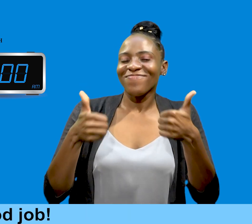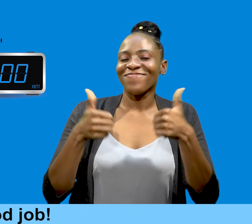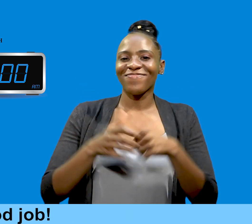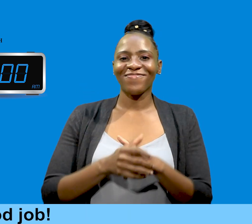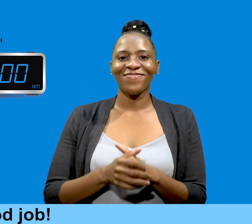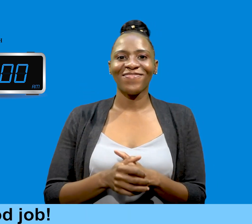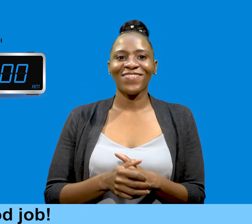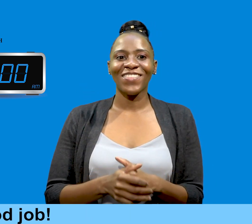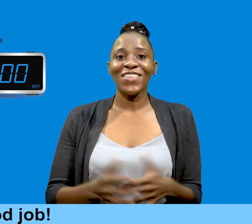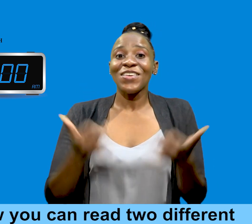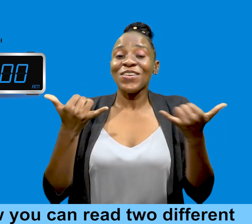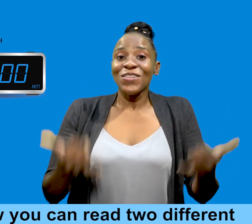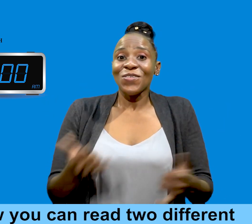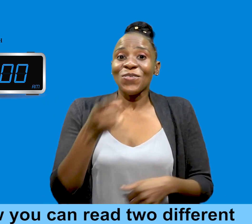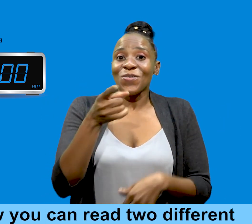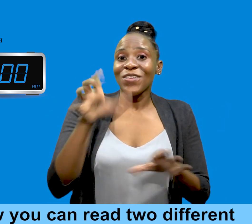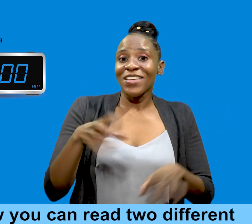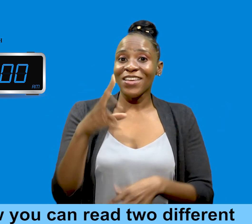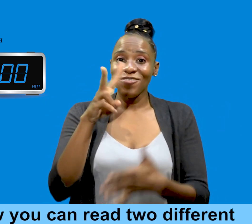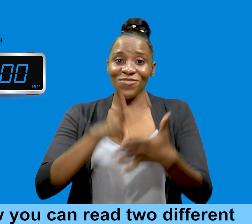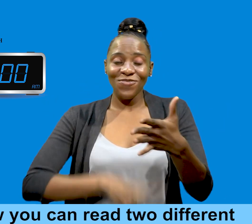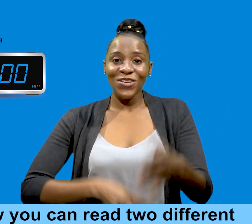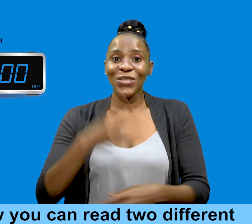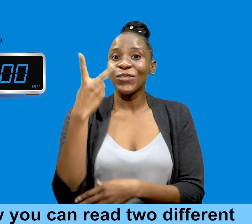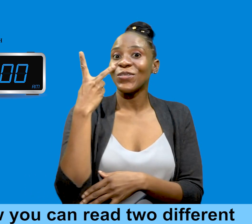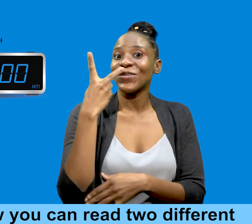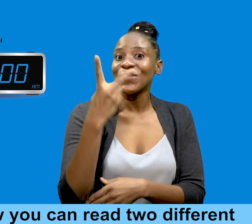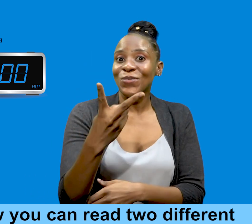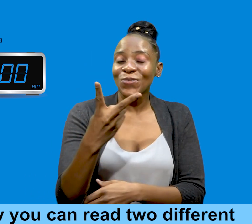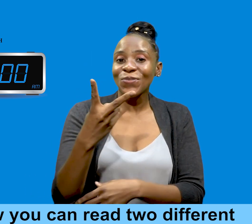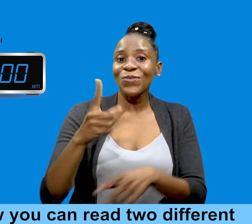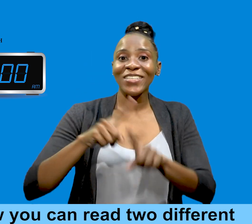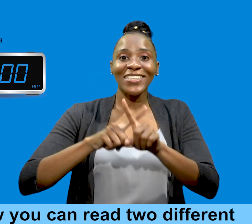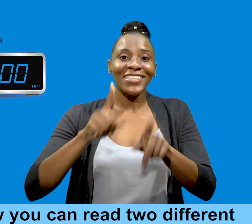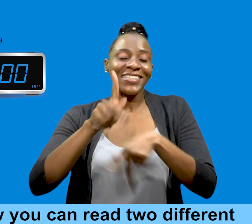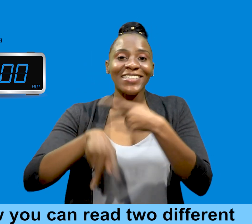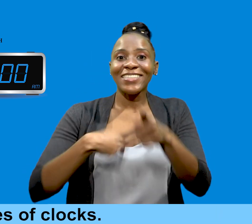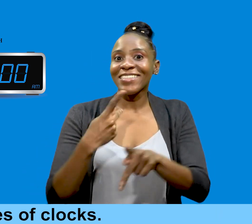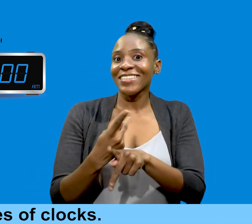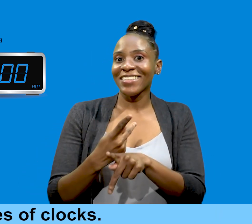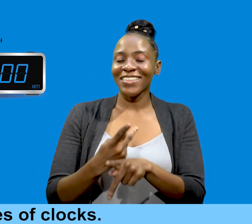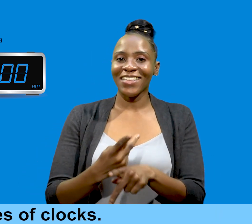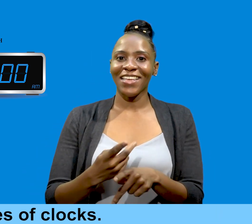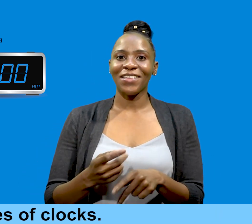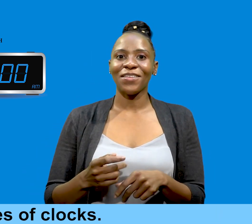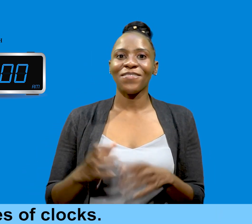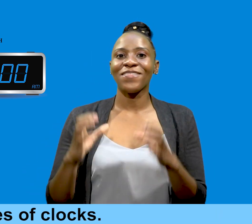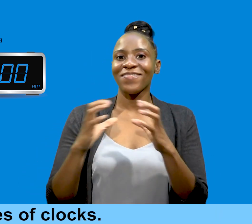Good job. Now you can read 2 different types of